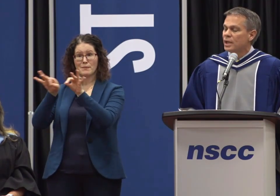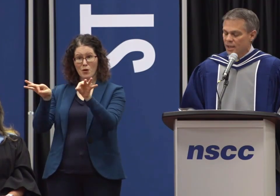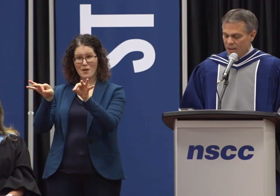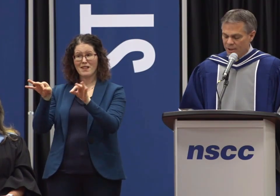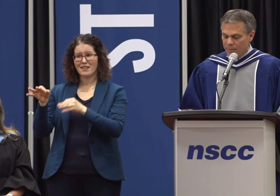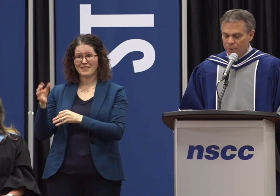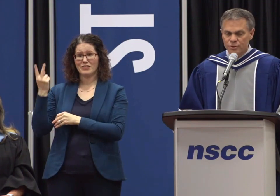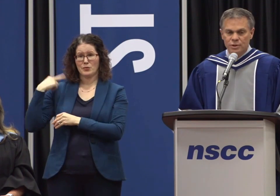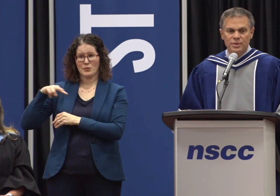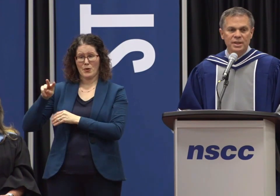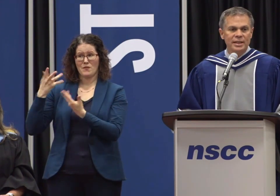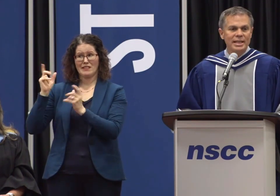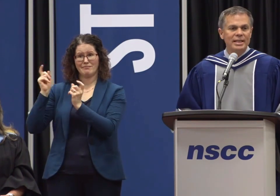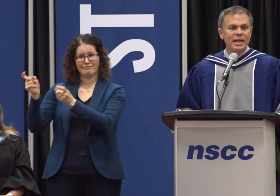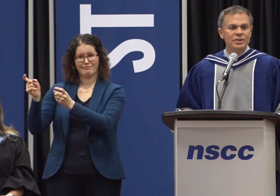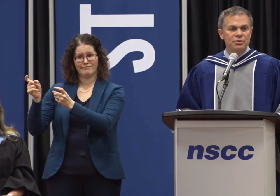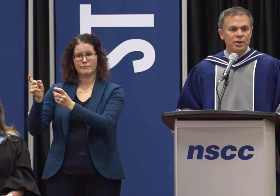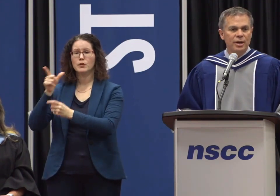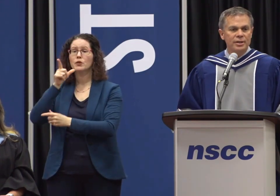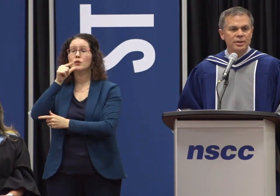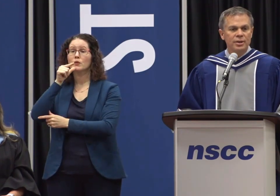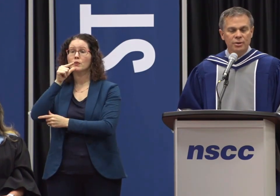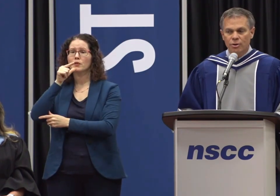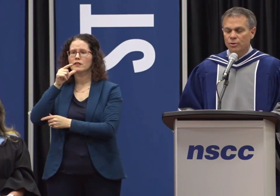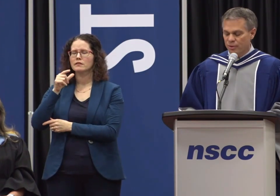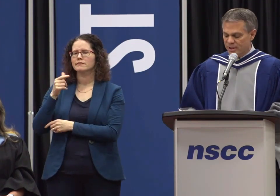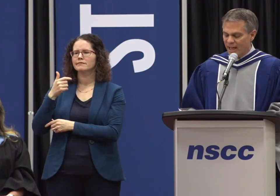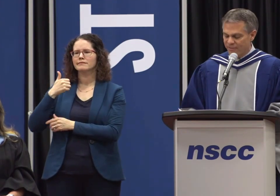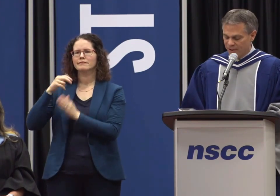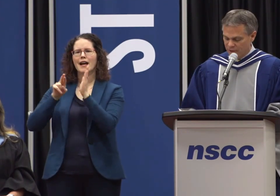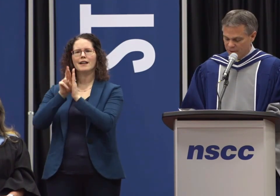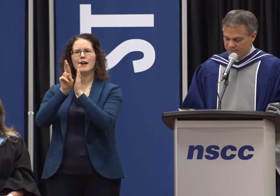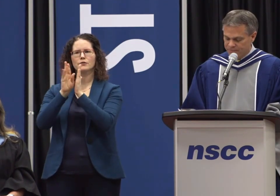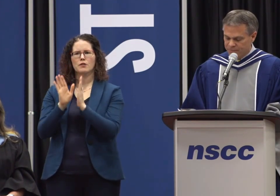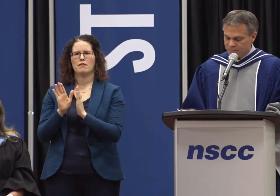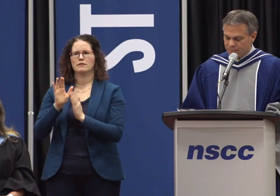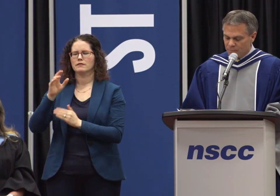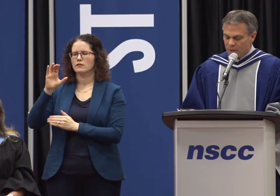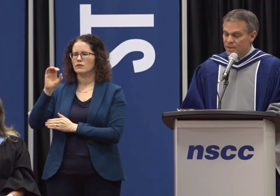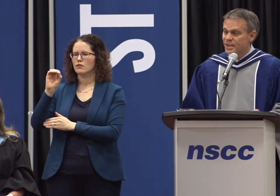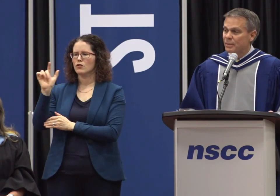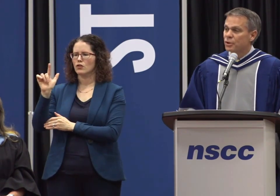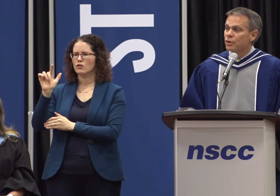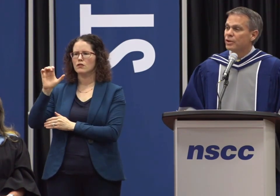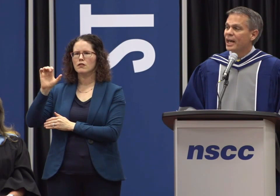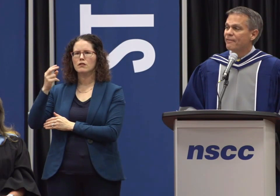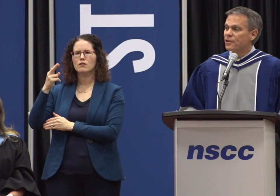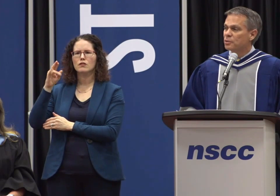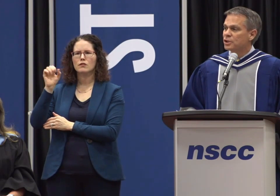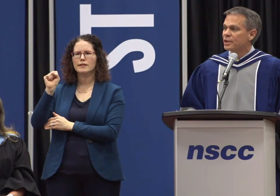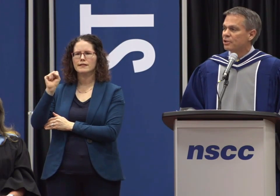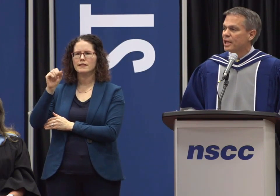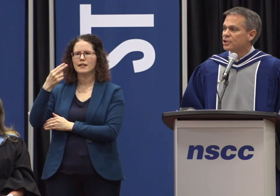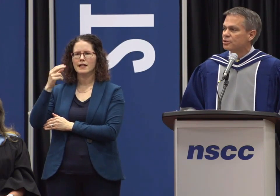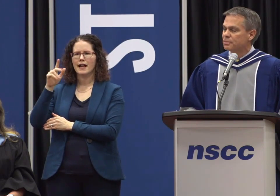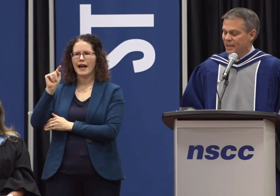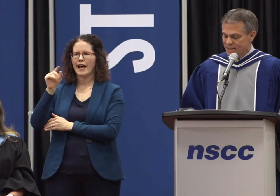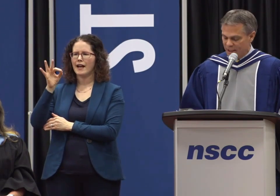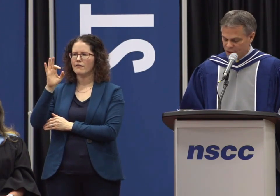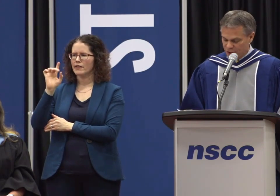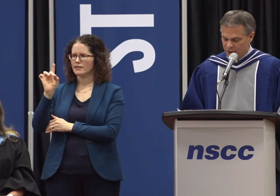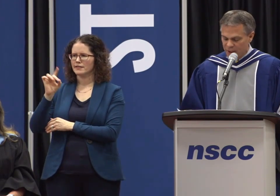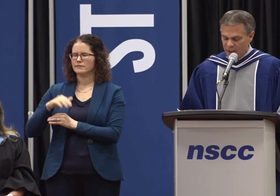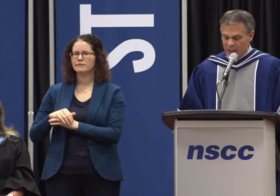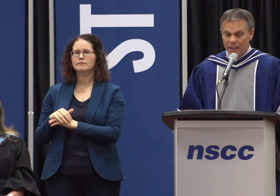ago. And that person was Canadian astronaut Colonel Chris Hatfield. You see, when Colonel Hatfield was on the International